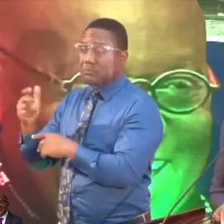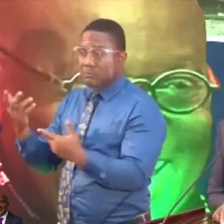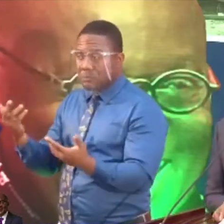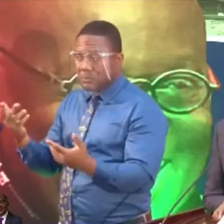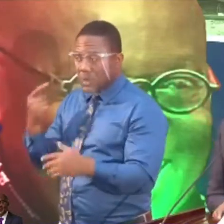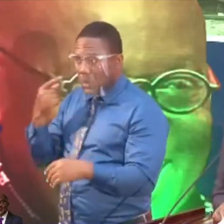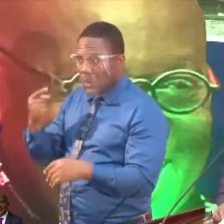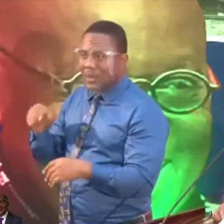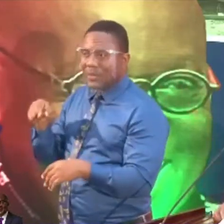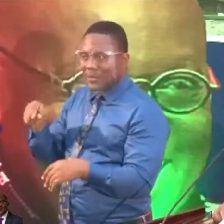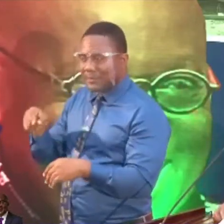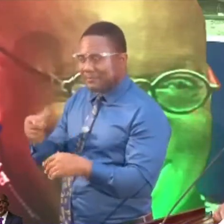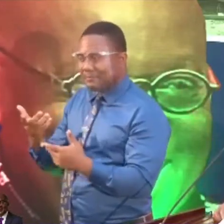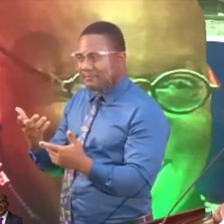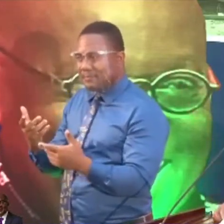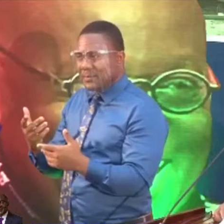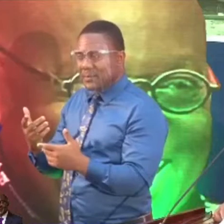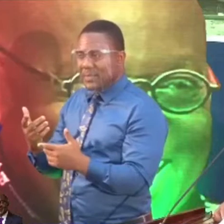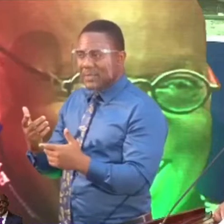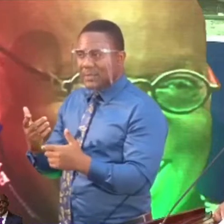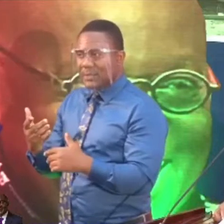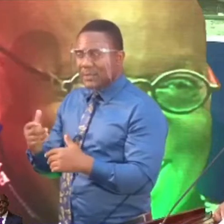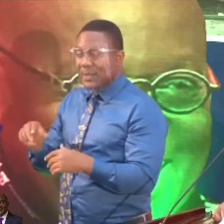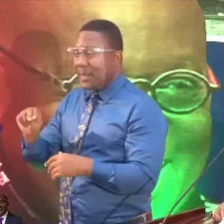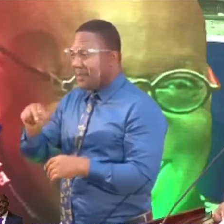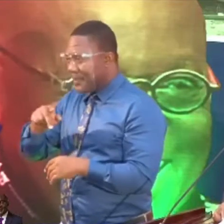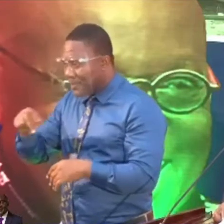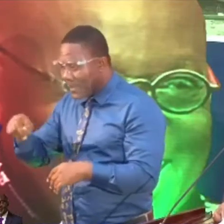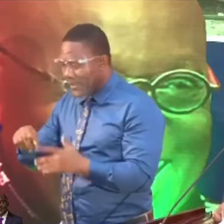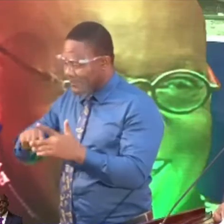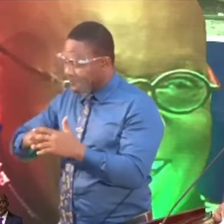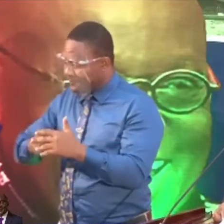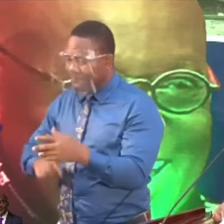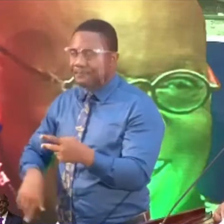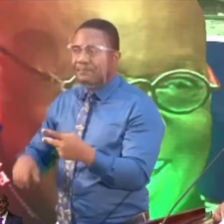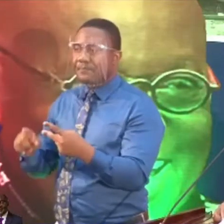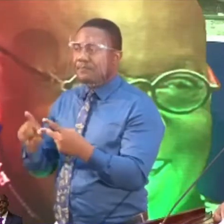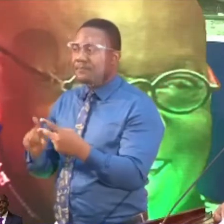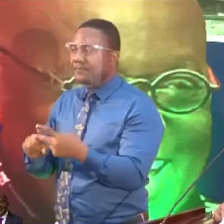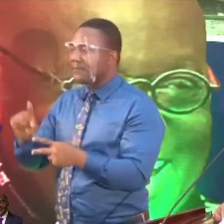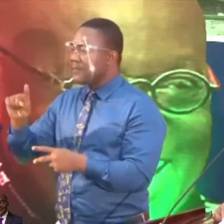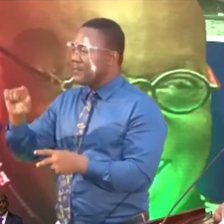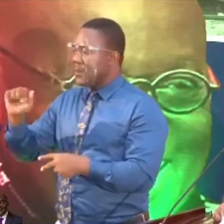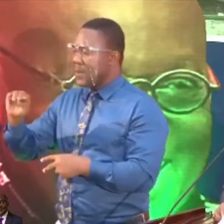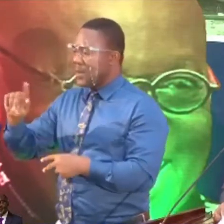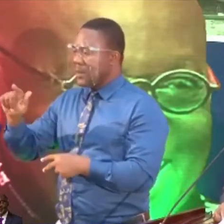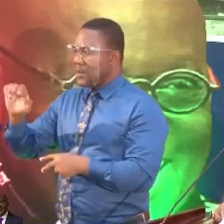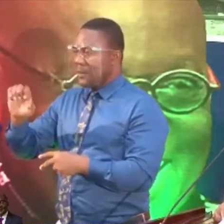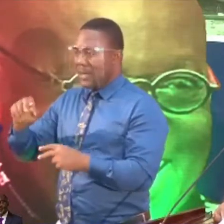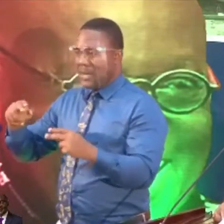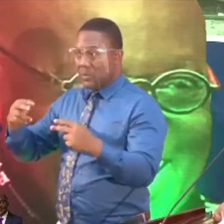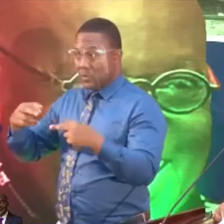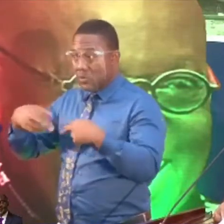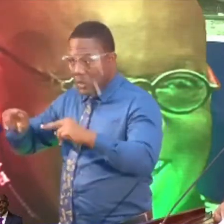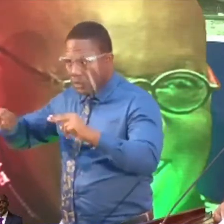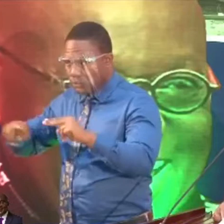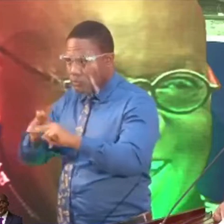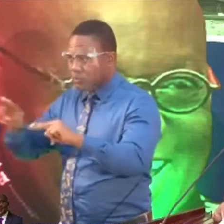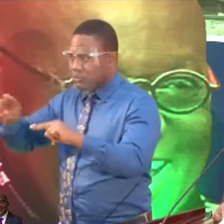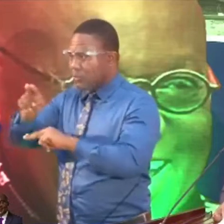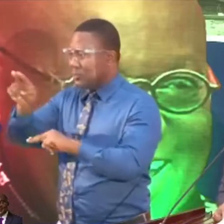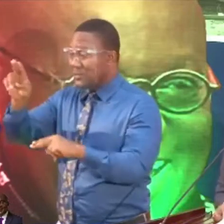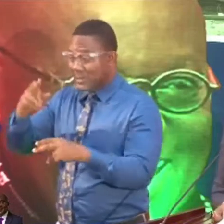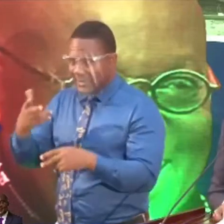and the completion were executed by this government. We have the Tamale interchange under the